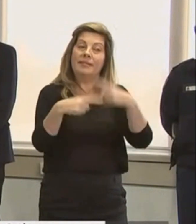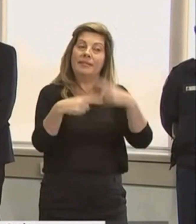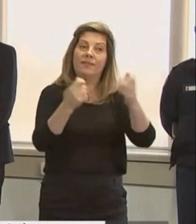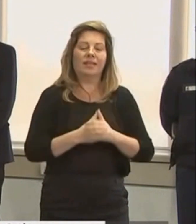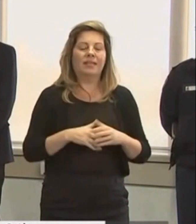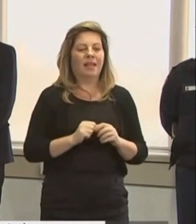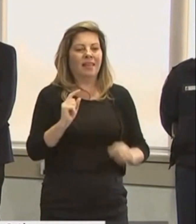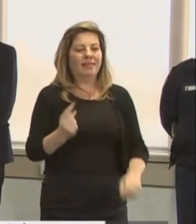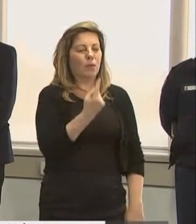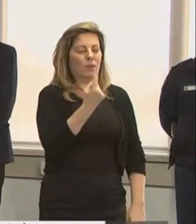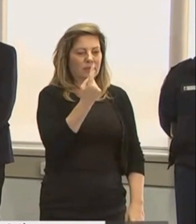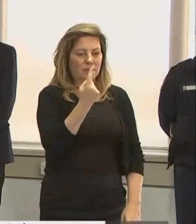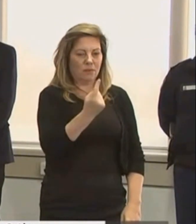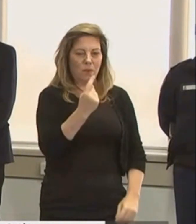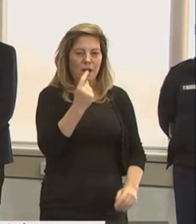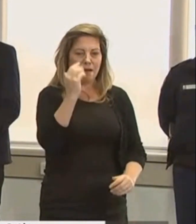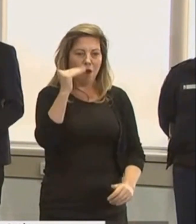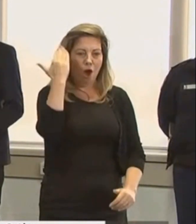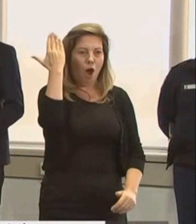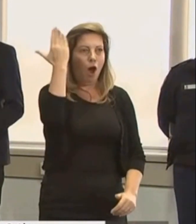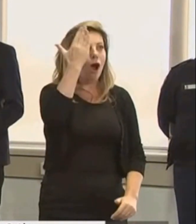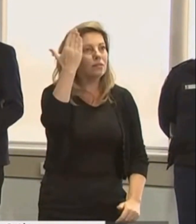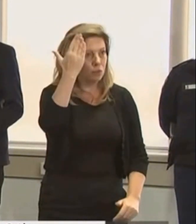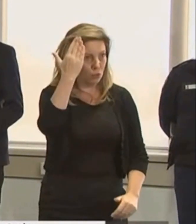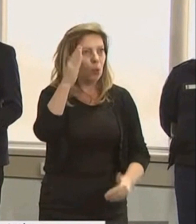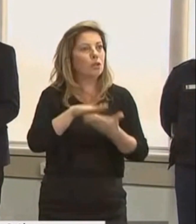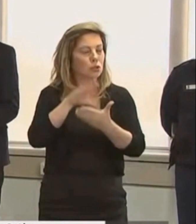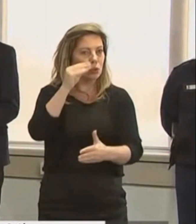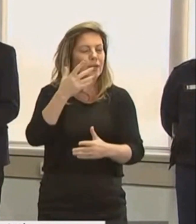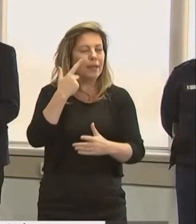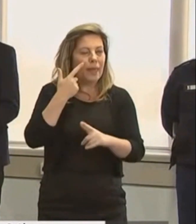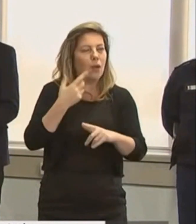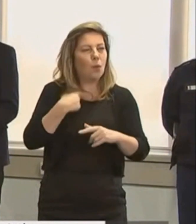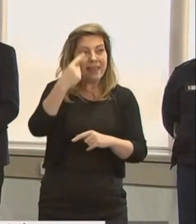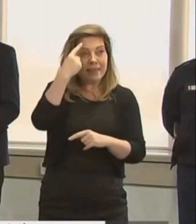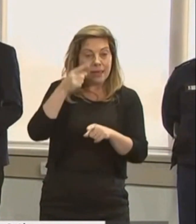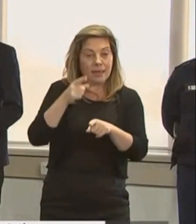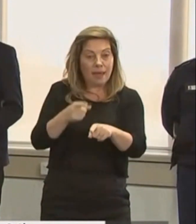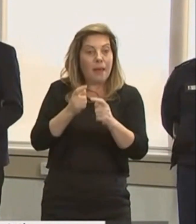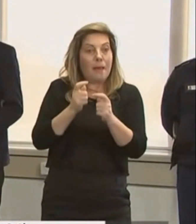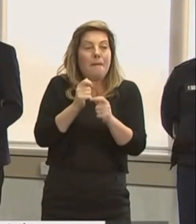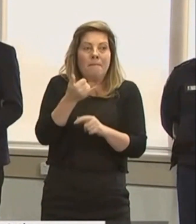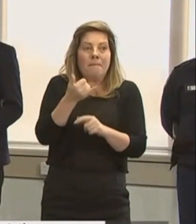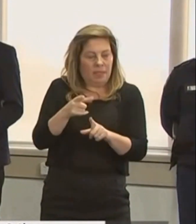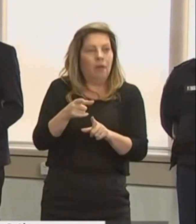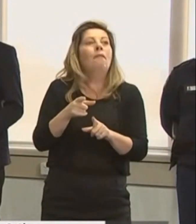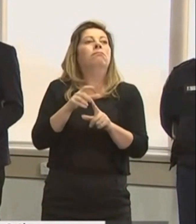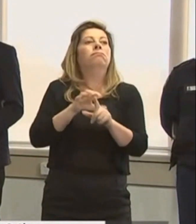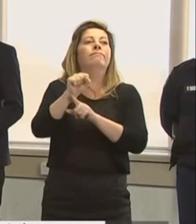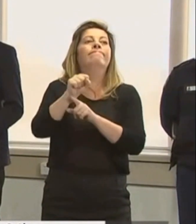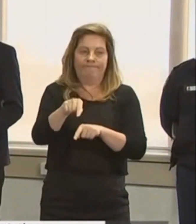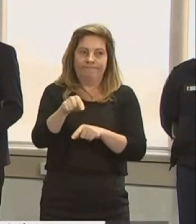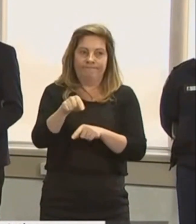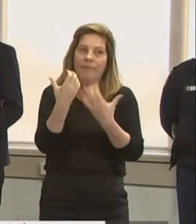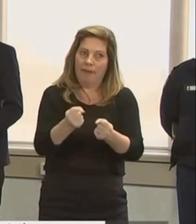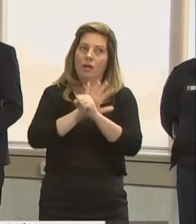normally we only report up to 8 p.m, but I just want to mention in passing that there was a school or a secondary school student